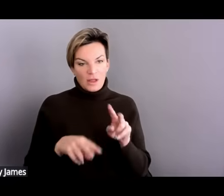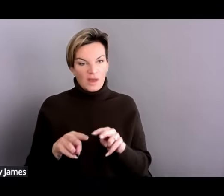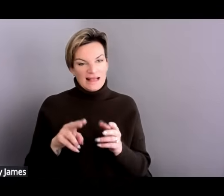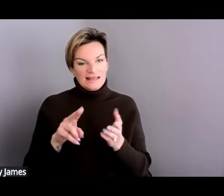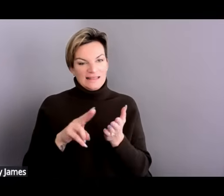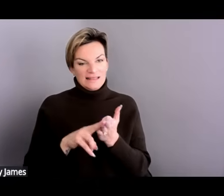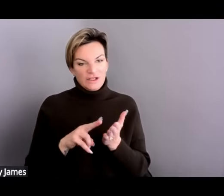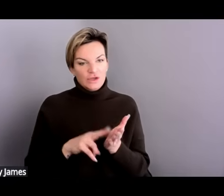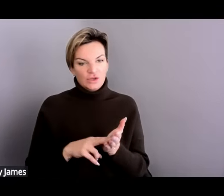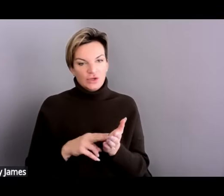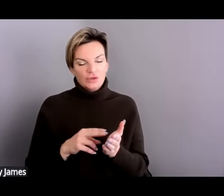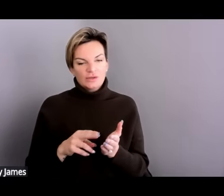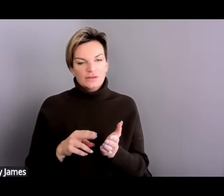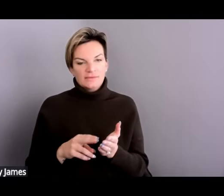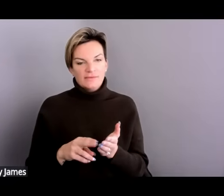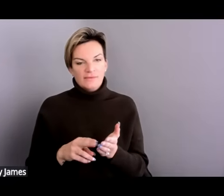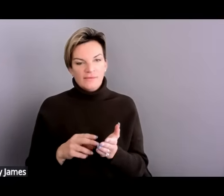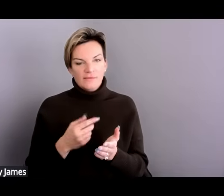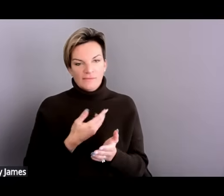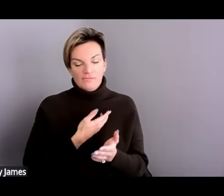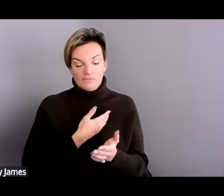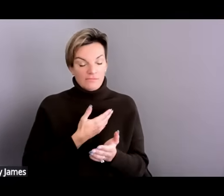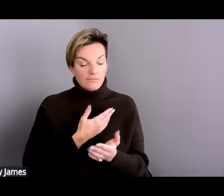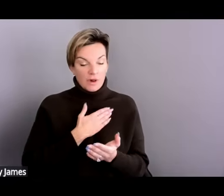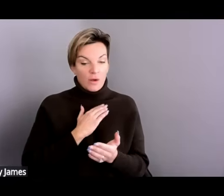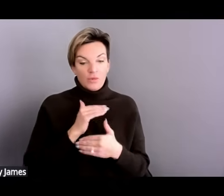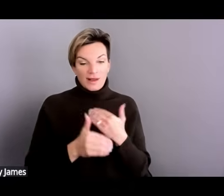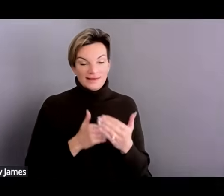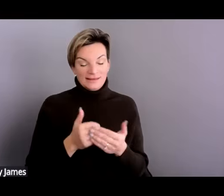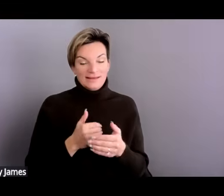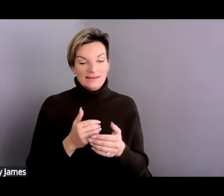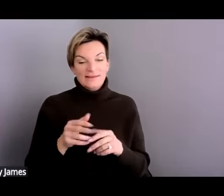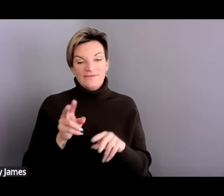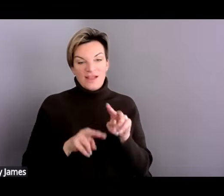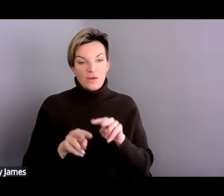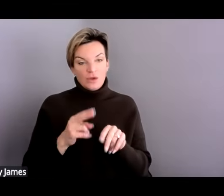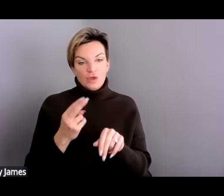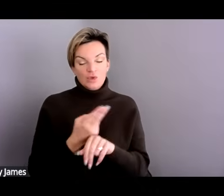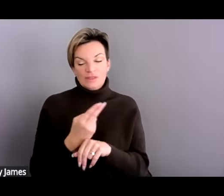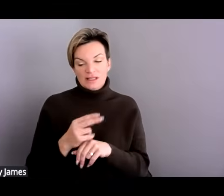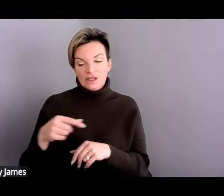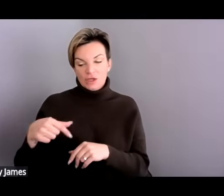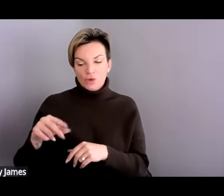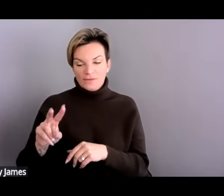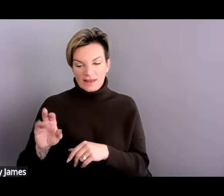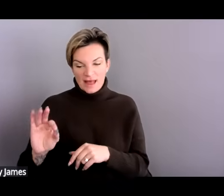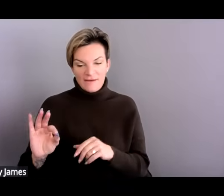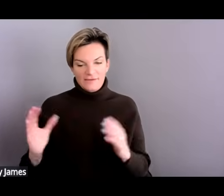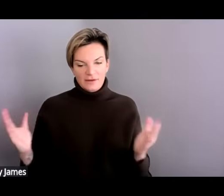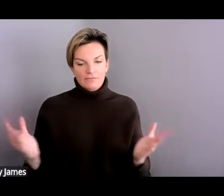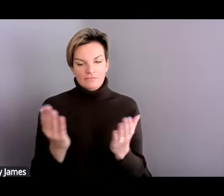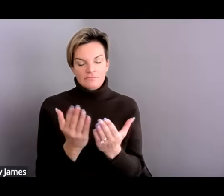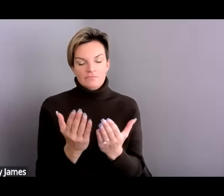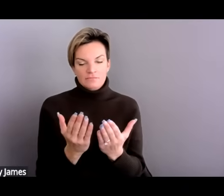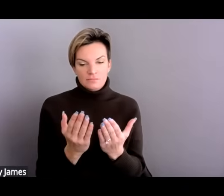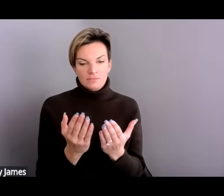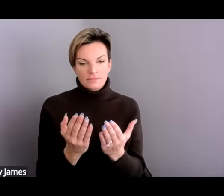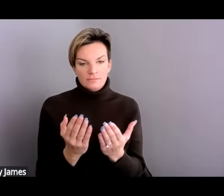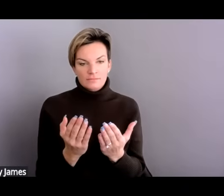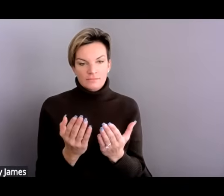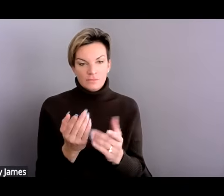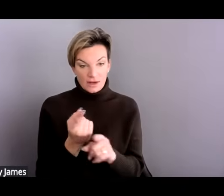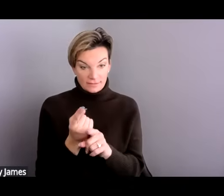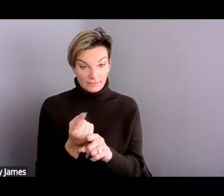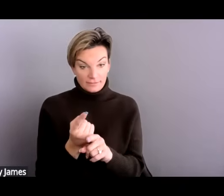signatures, our process is to evaluate signatures using the QVF today, right? Yes.